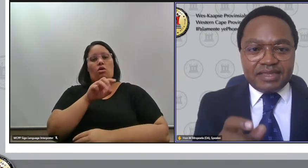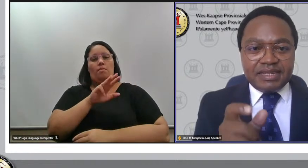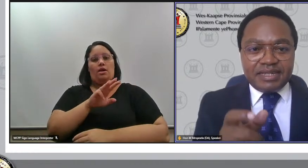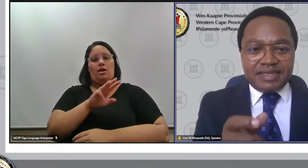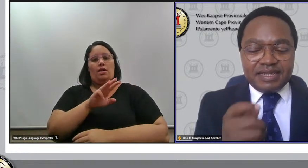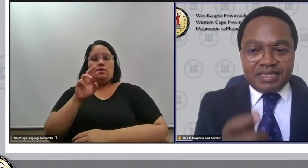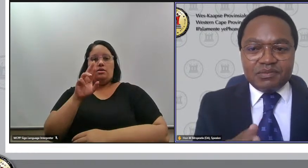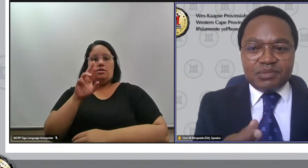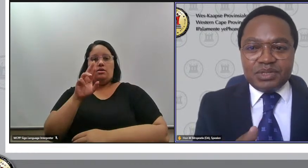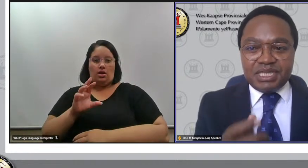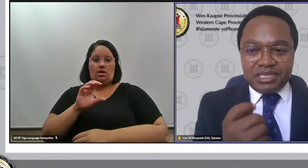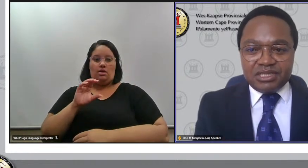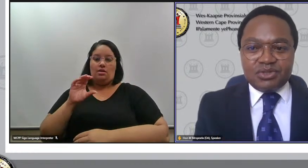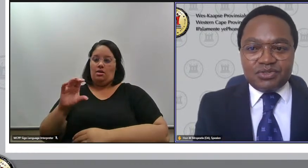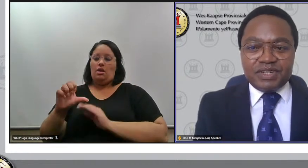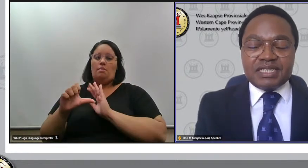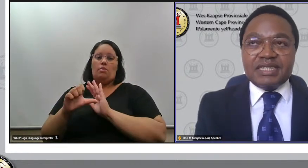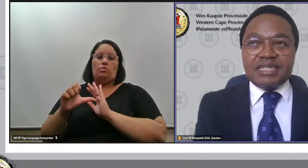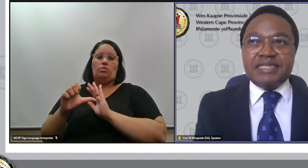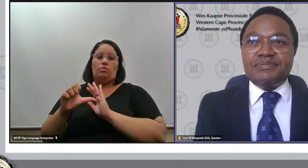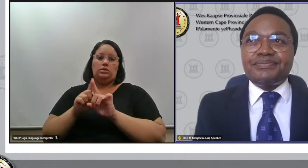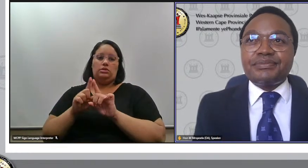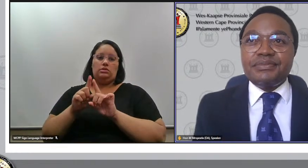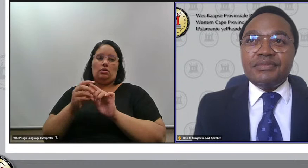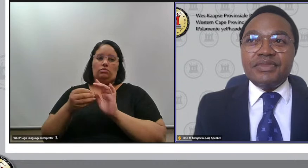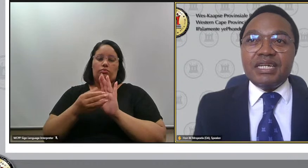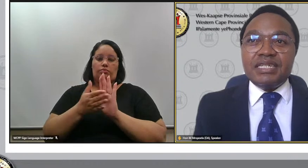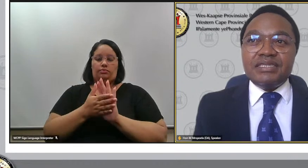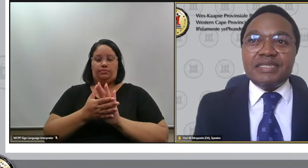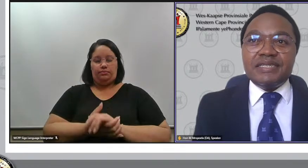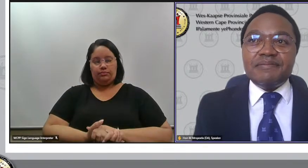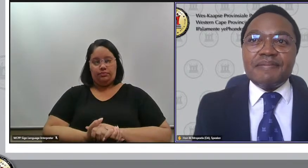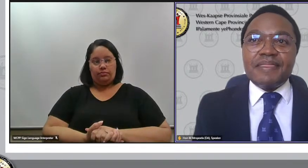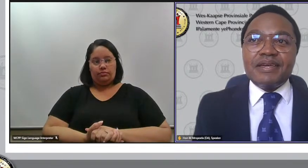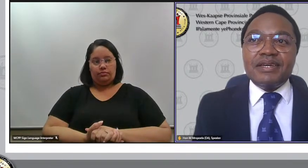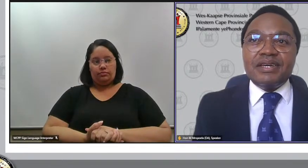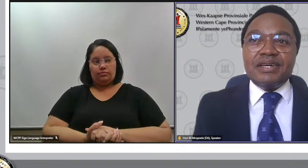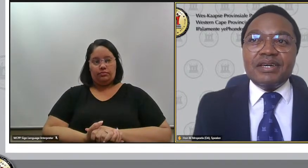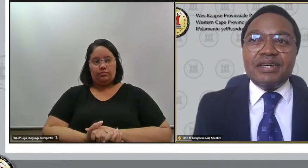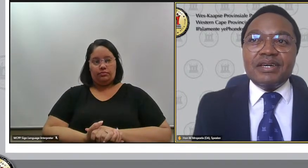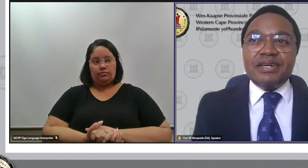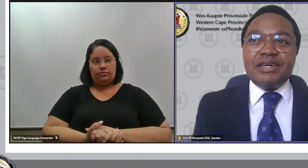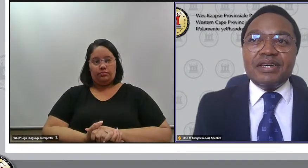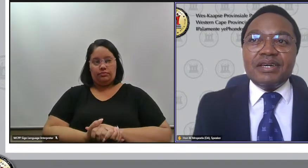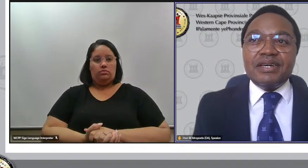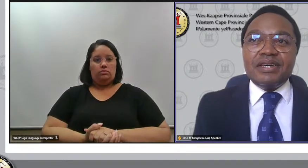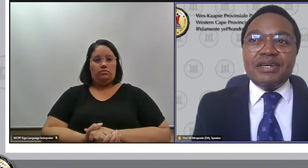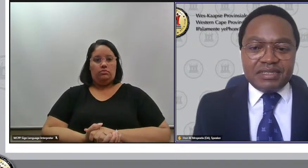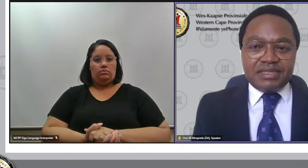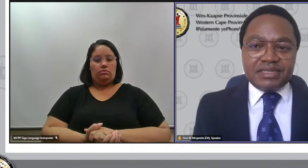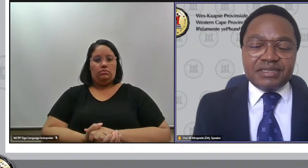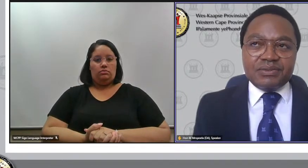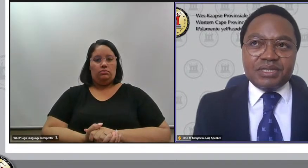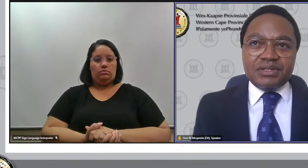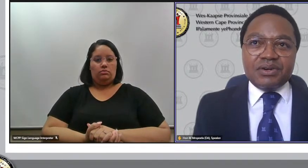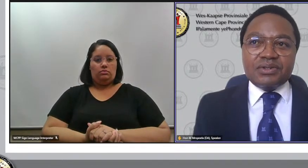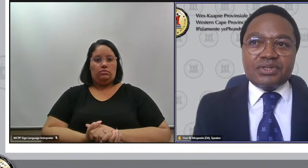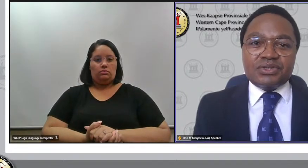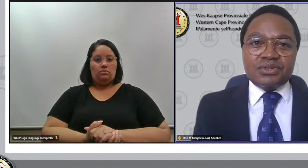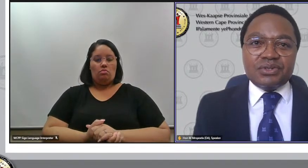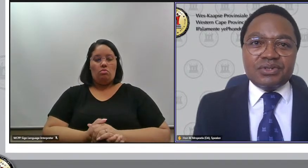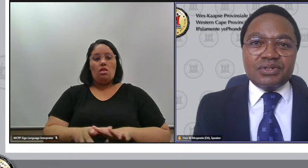rand. And that I think it's important to factor in. And over and above that,